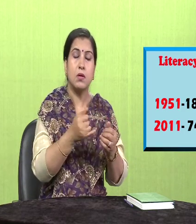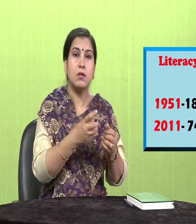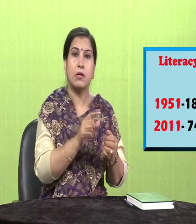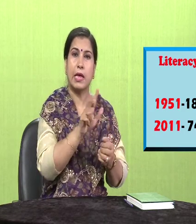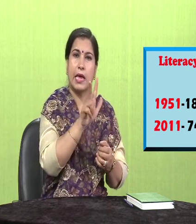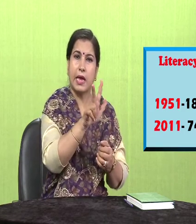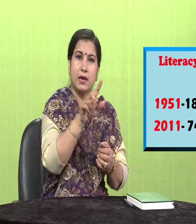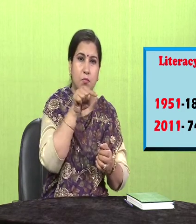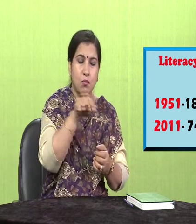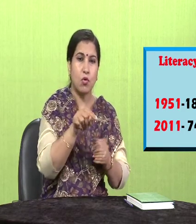8.9%.